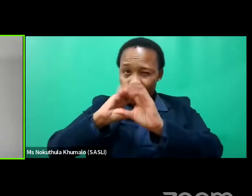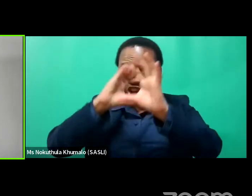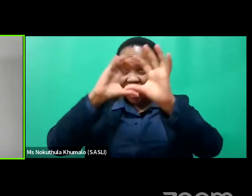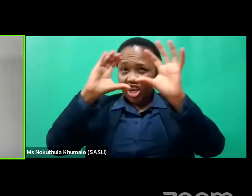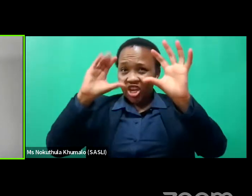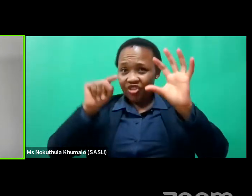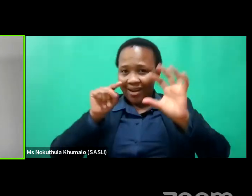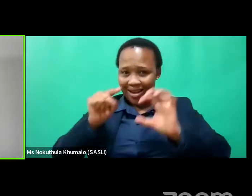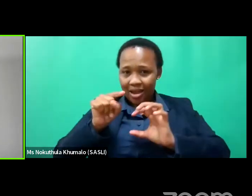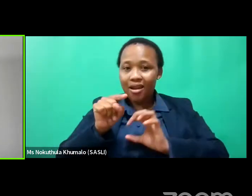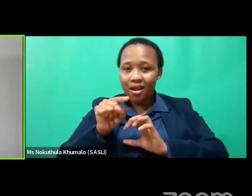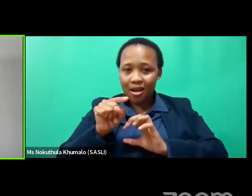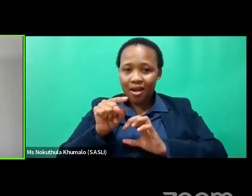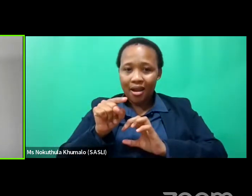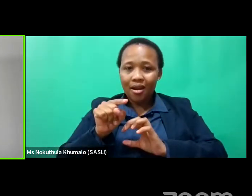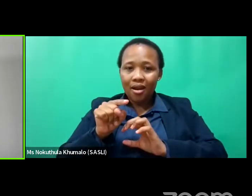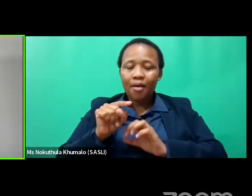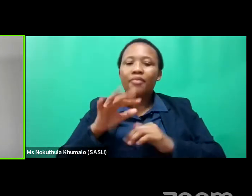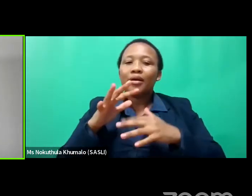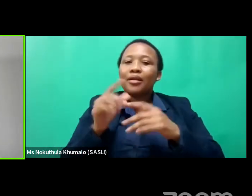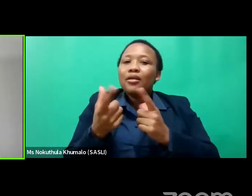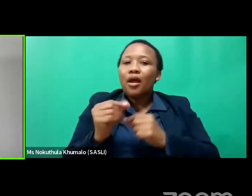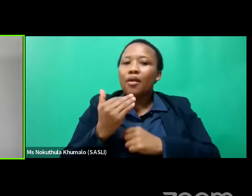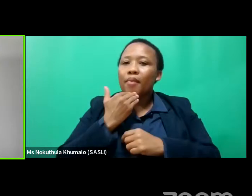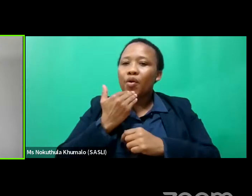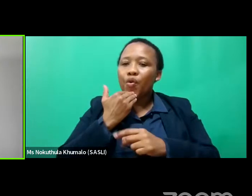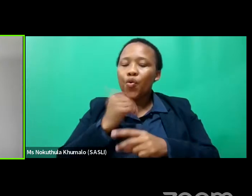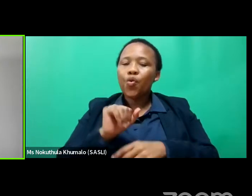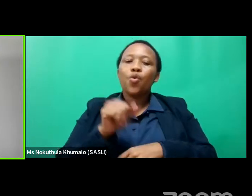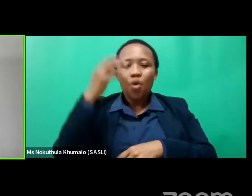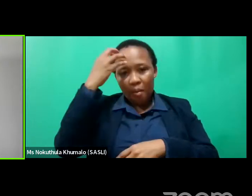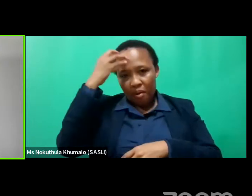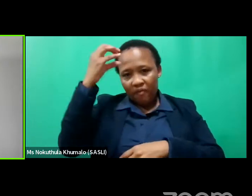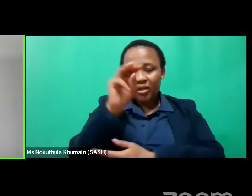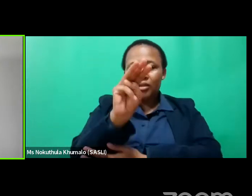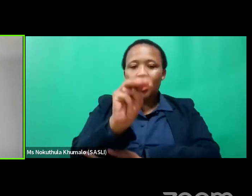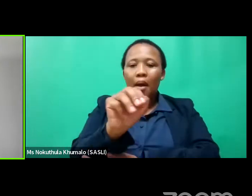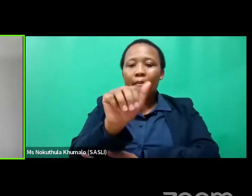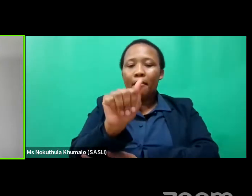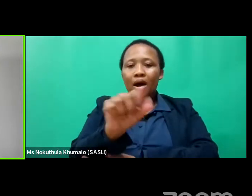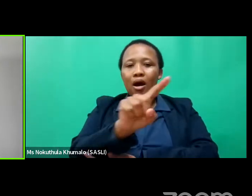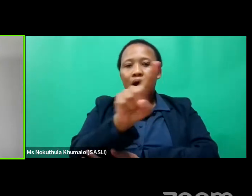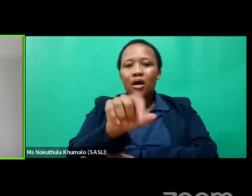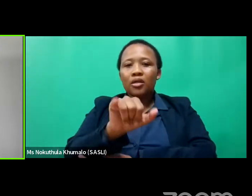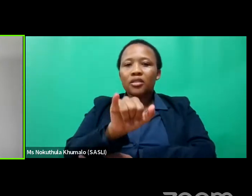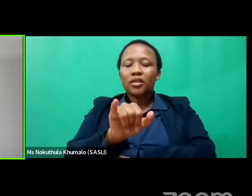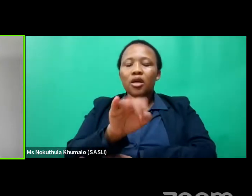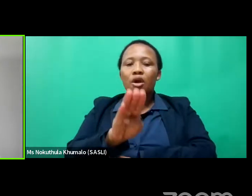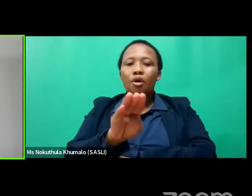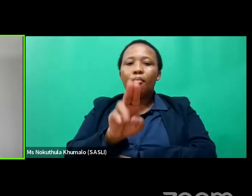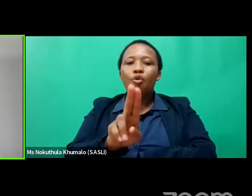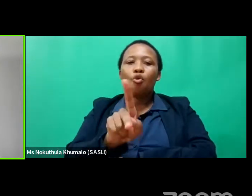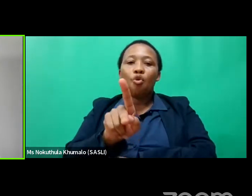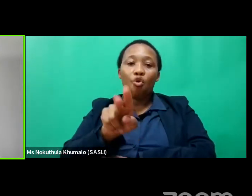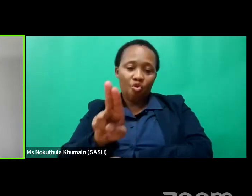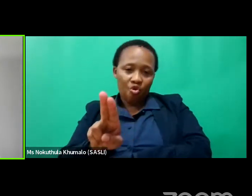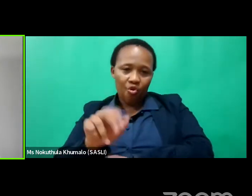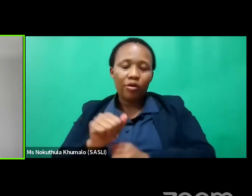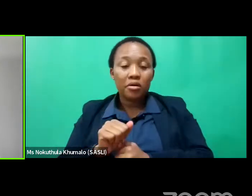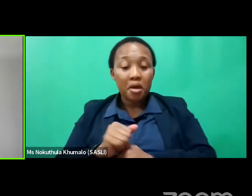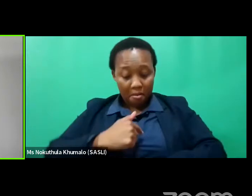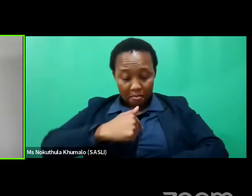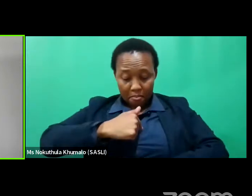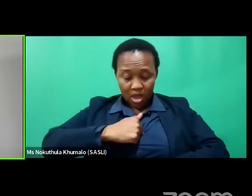Sa Mazibuko and her team. Out of this appreciation, I have personally expressed my